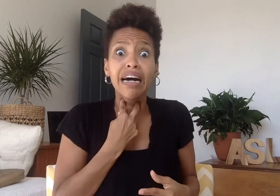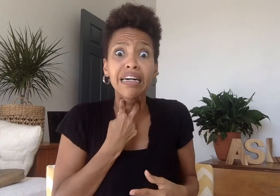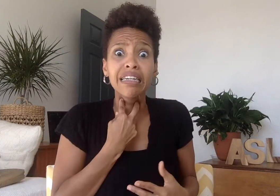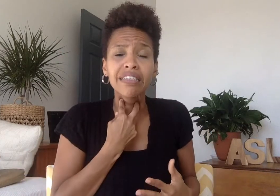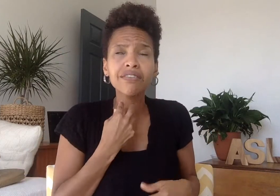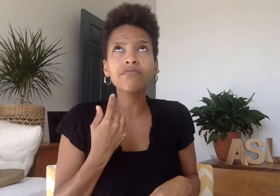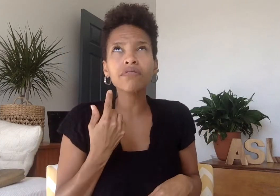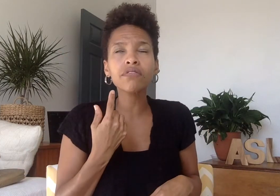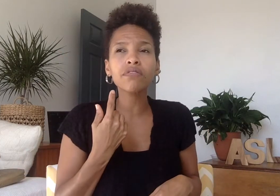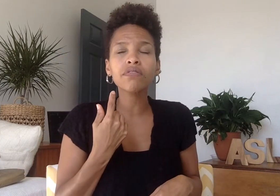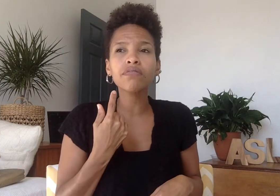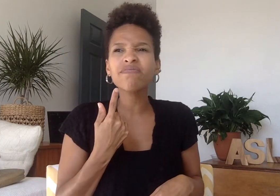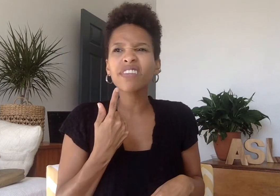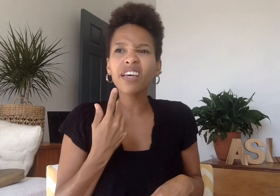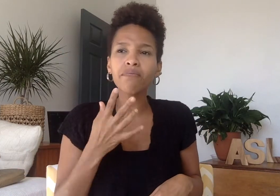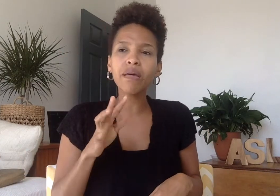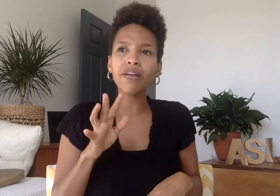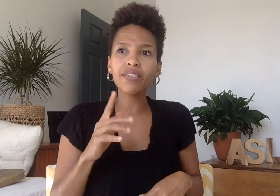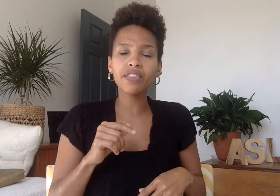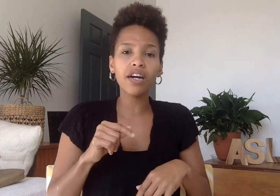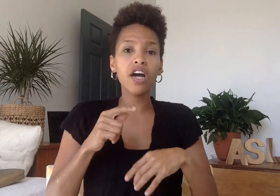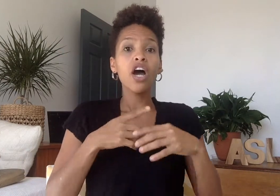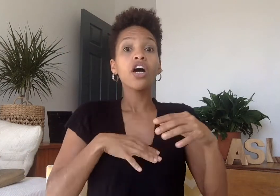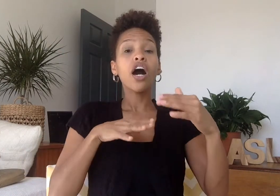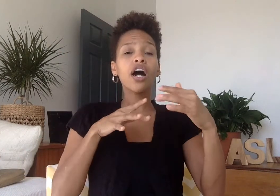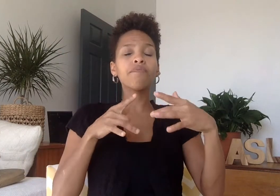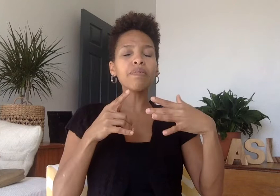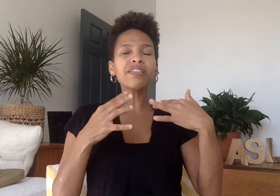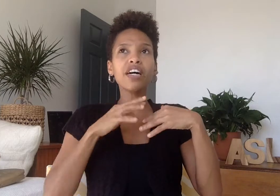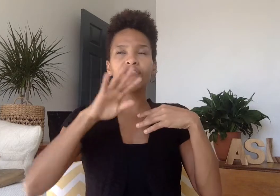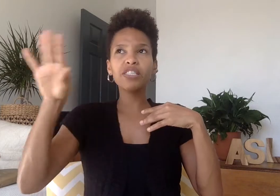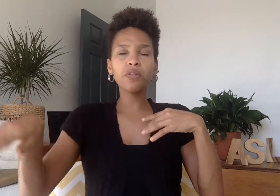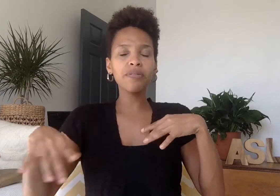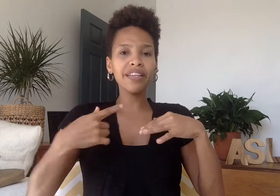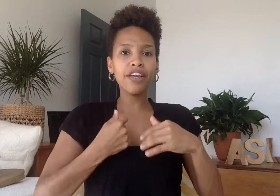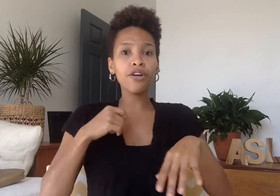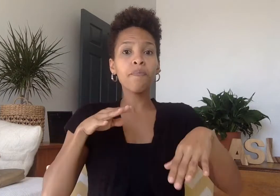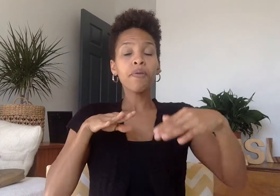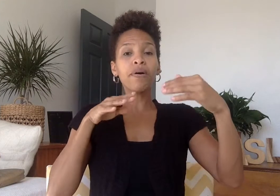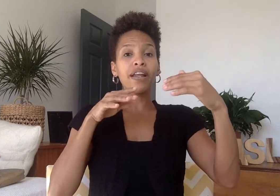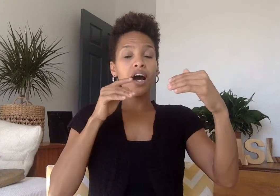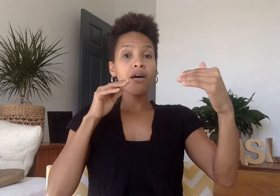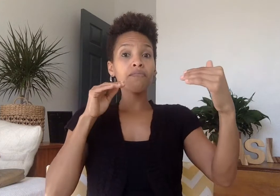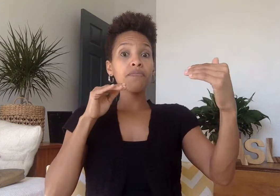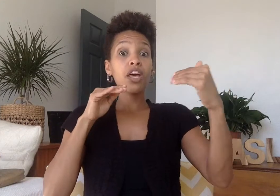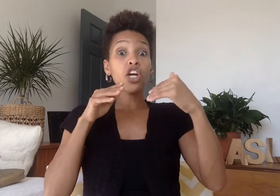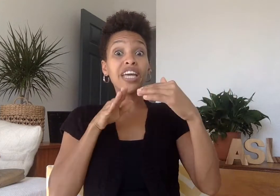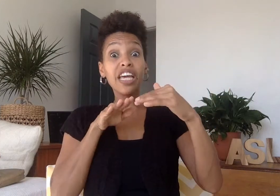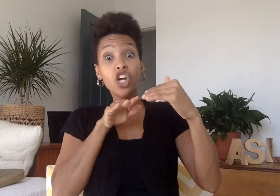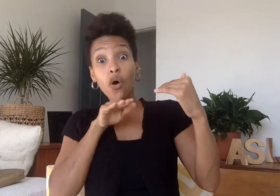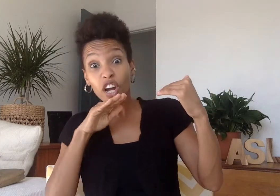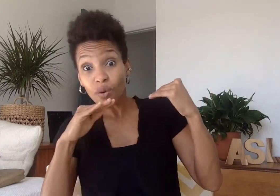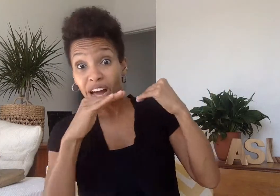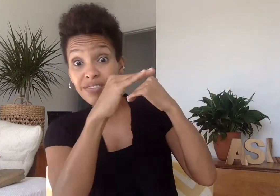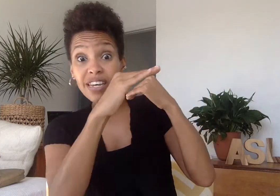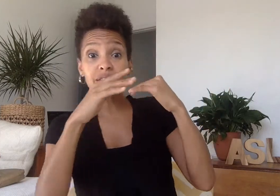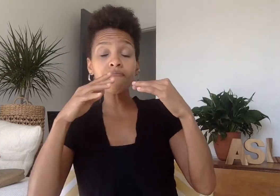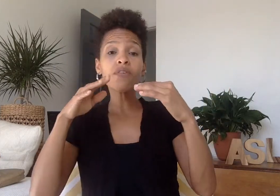stuck. Maybe not stuck. Maybe stuck fits a little bit later. But going around him